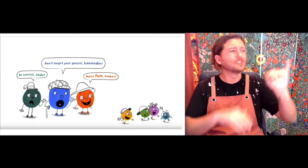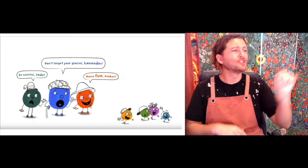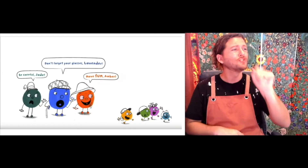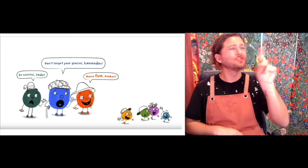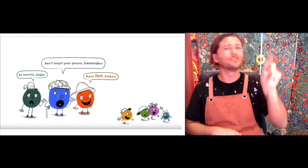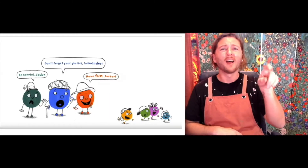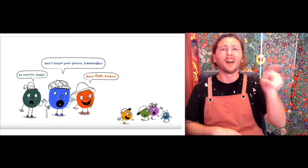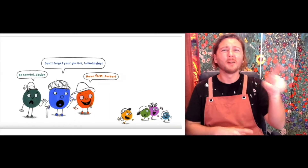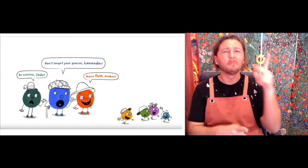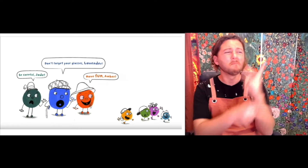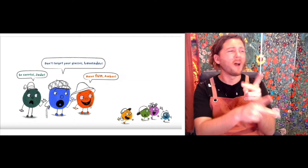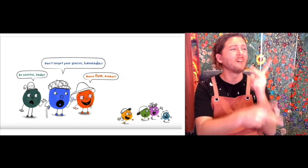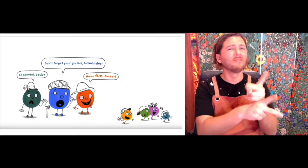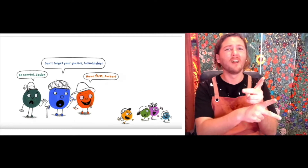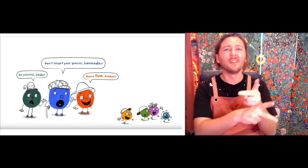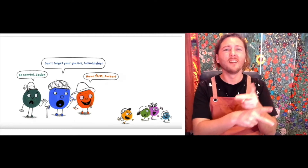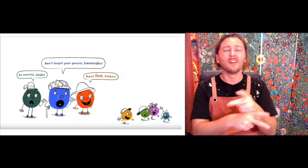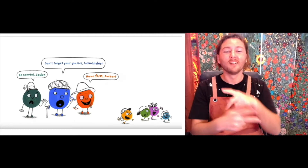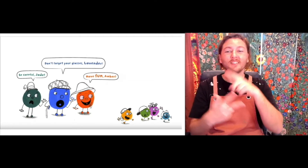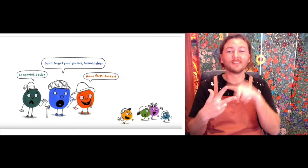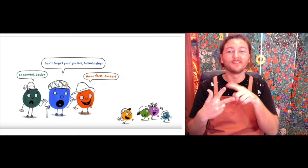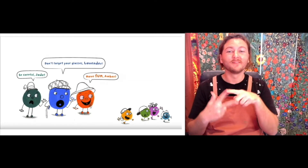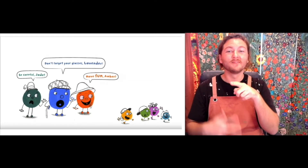Of the parents, they said, "Hey, Jade, be careful.